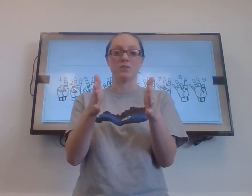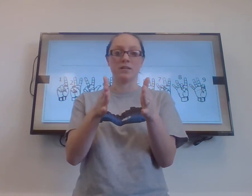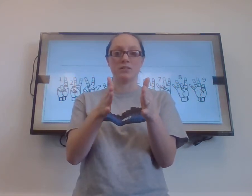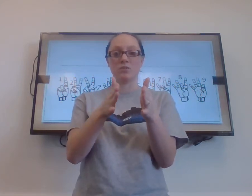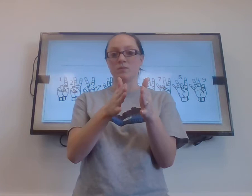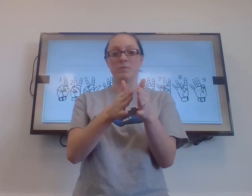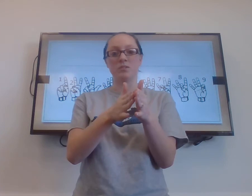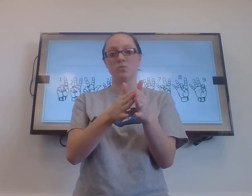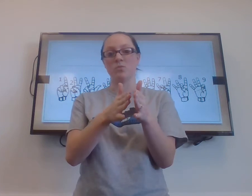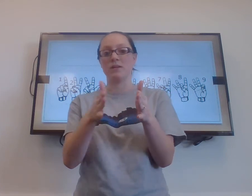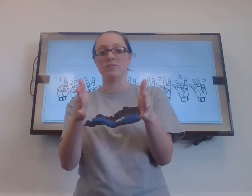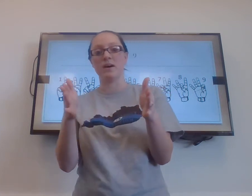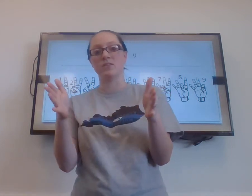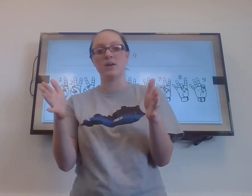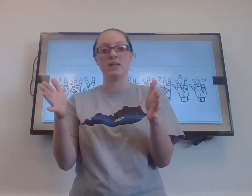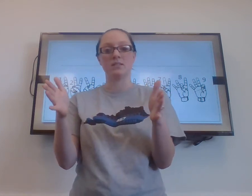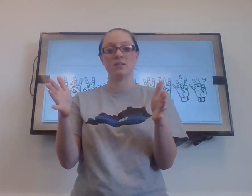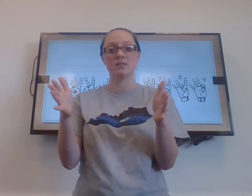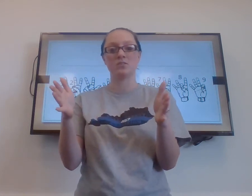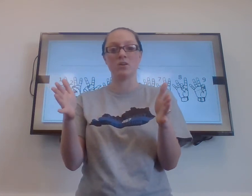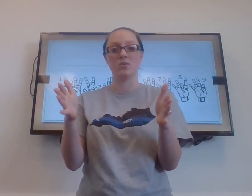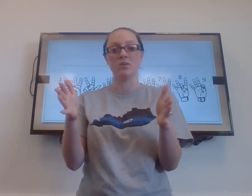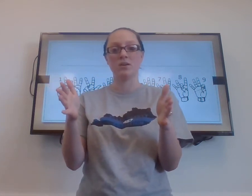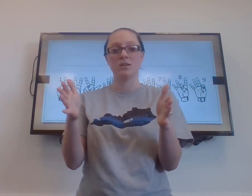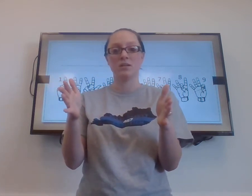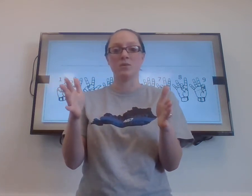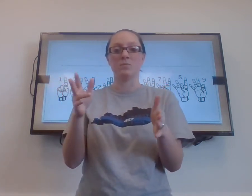already. So it may be 2508. So it would be